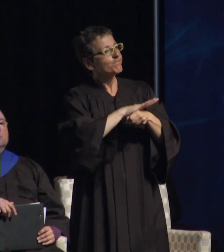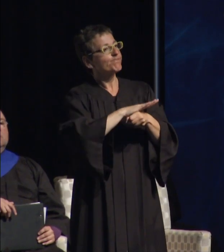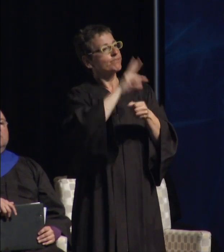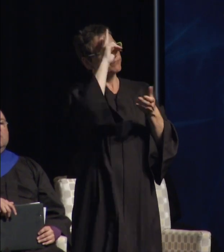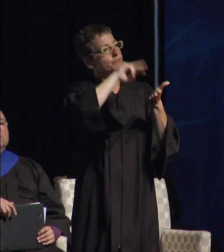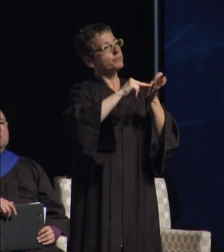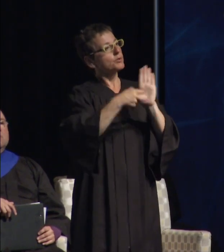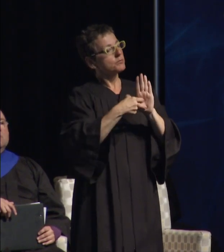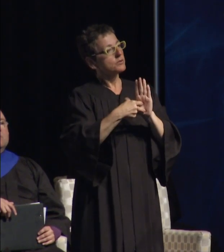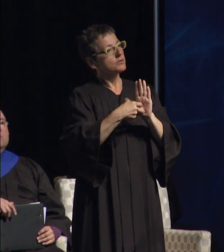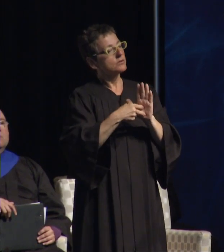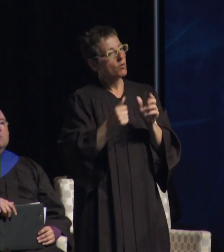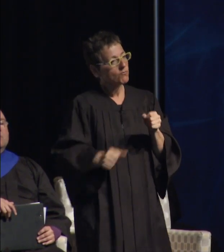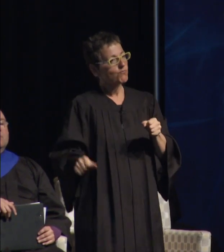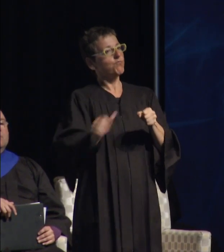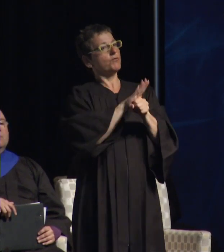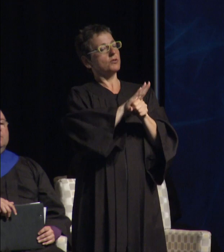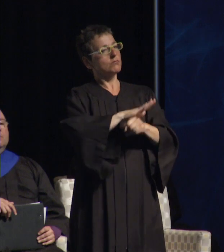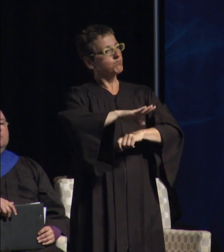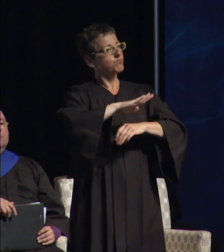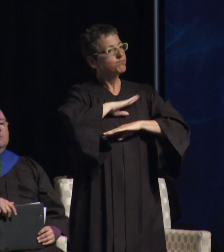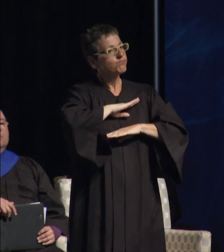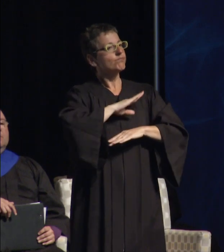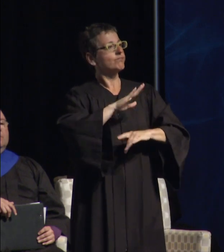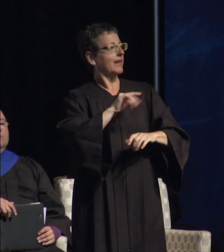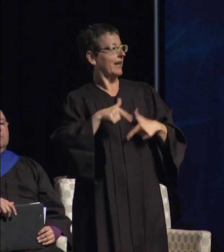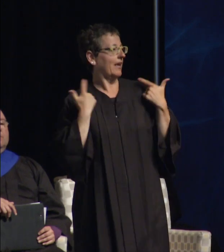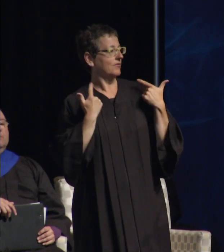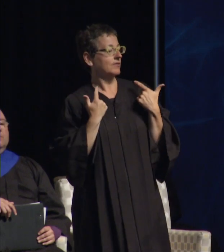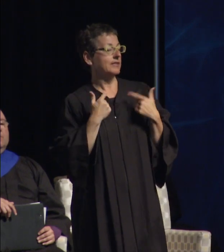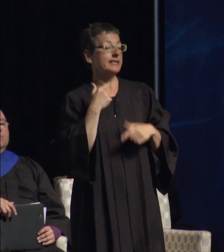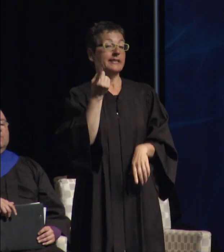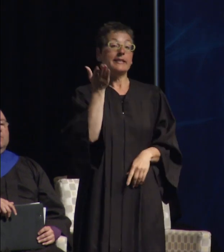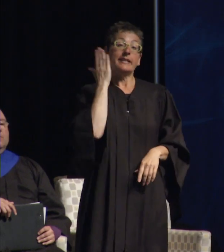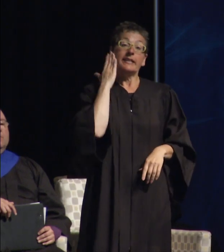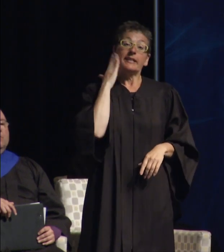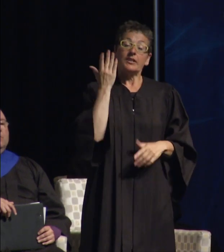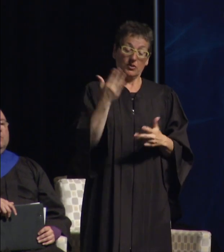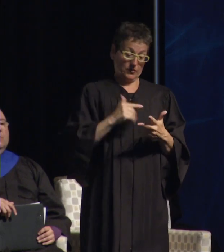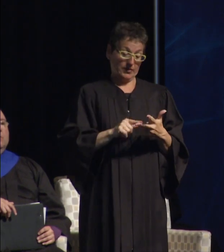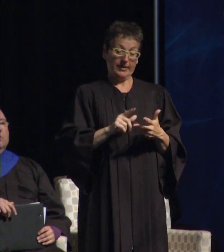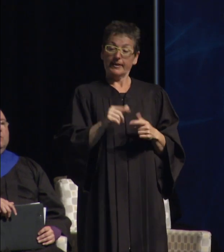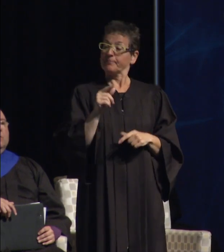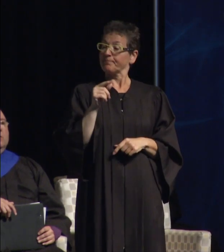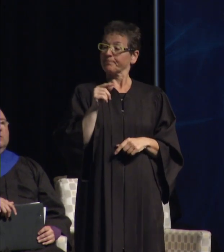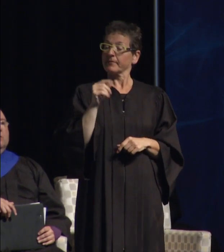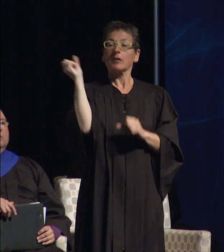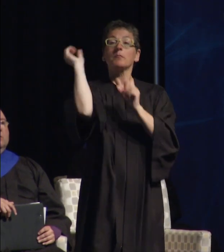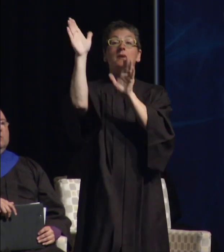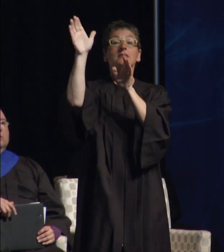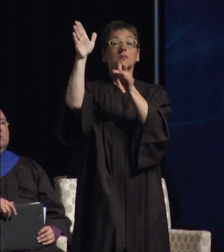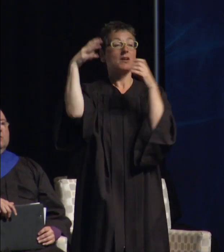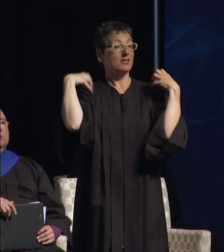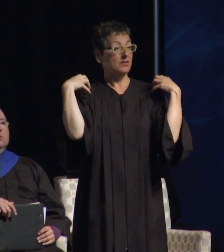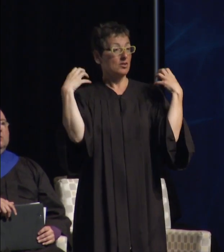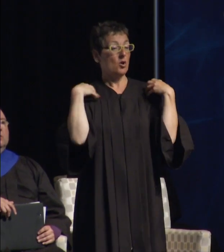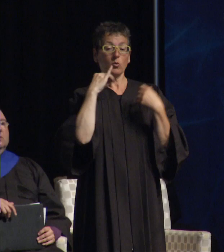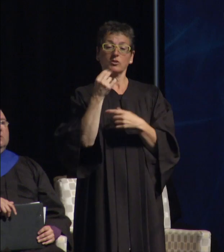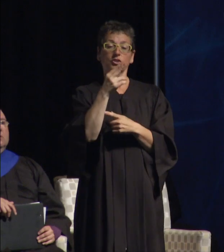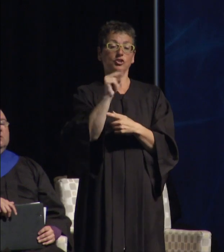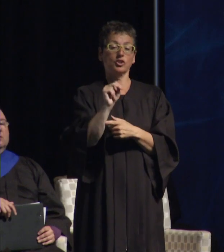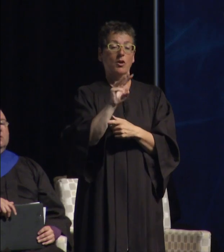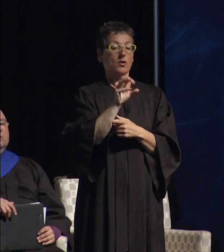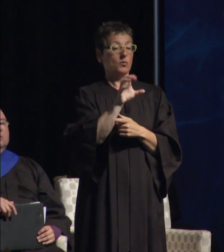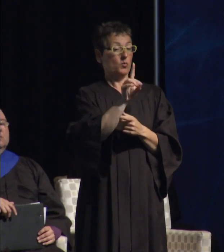more fully. You know, the great basketball coach of the UCLA men's basketball team, John